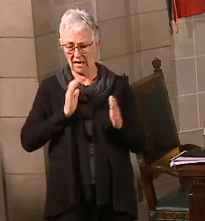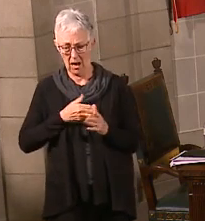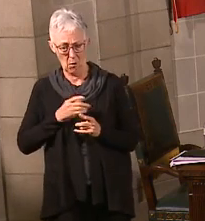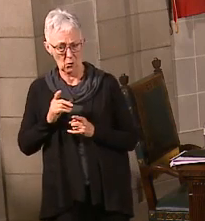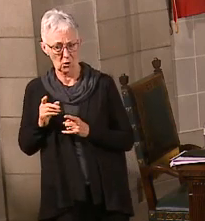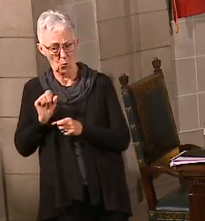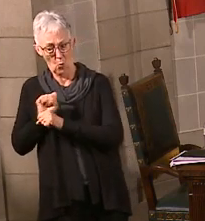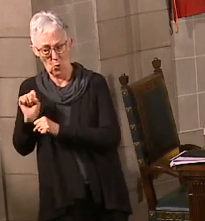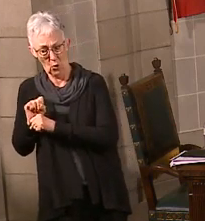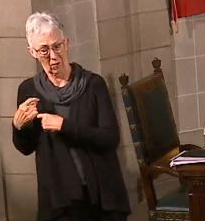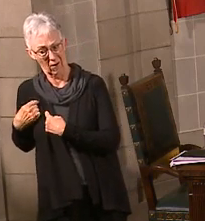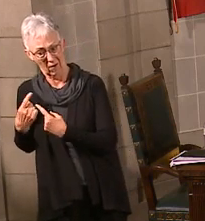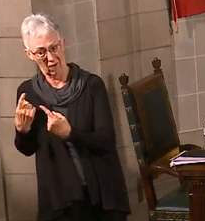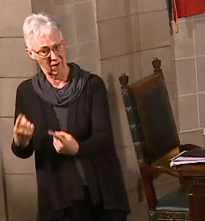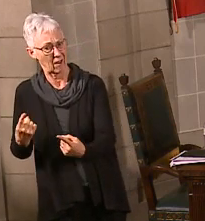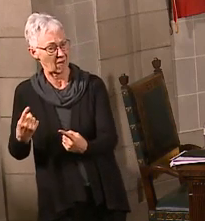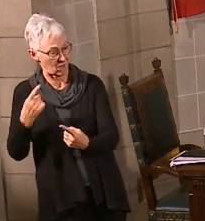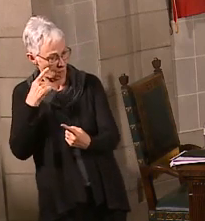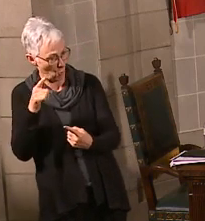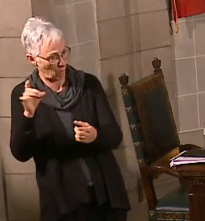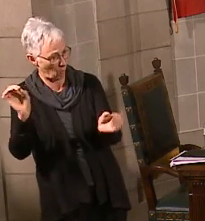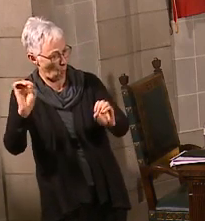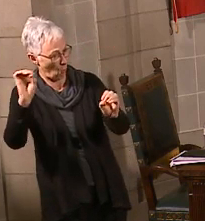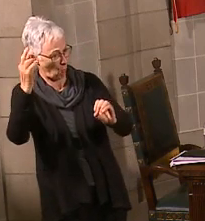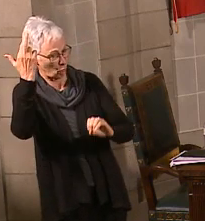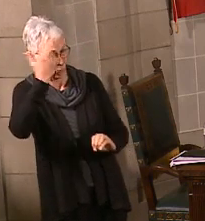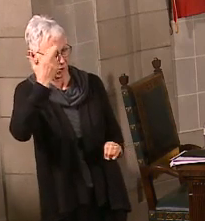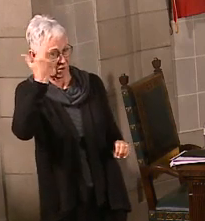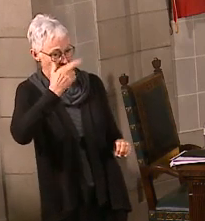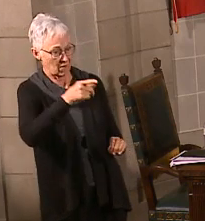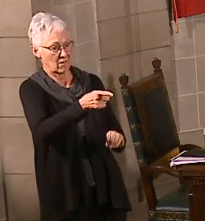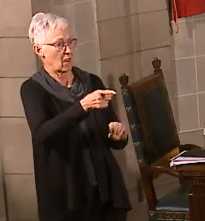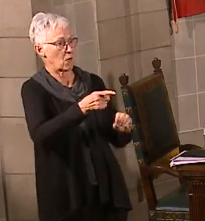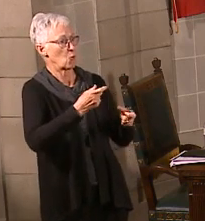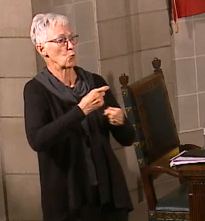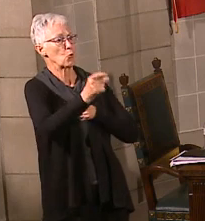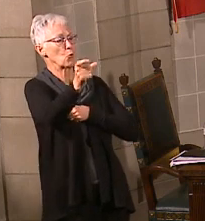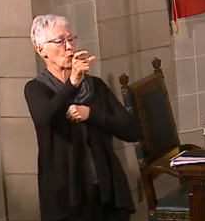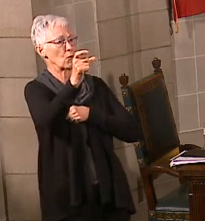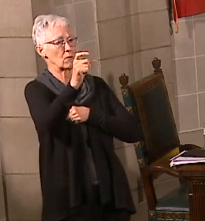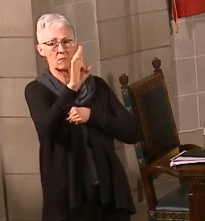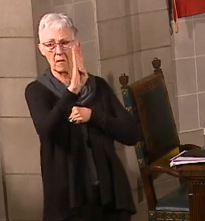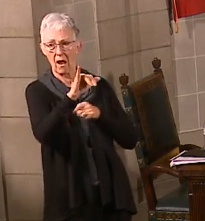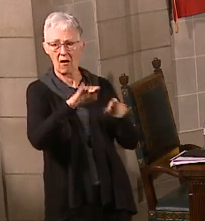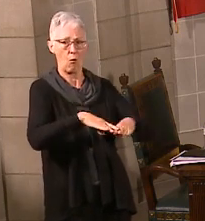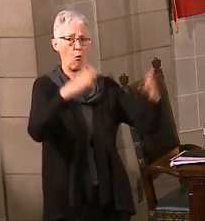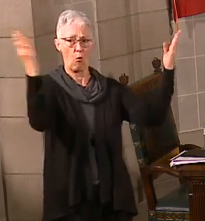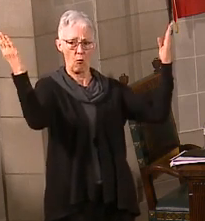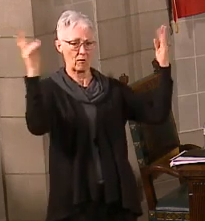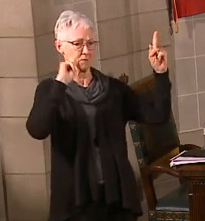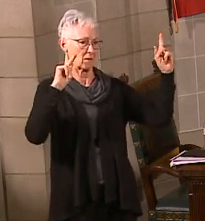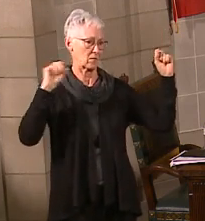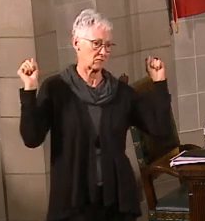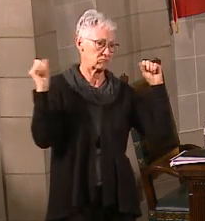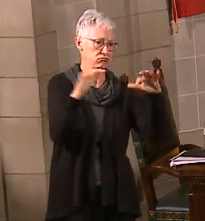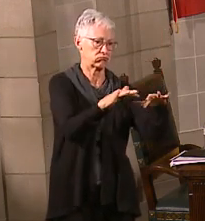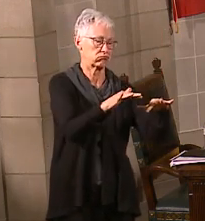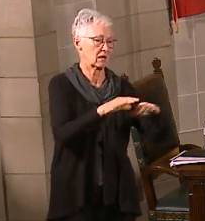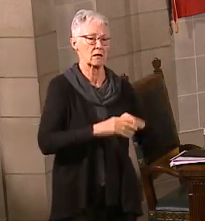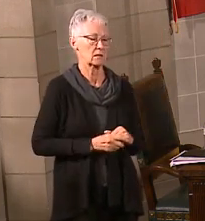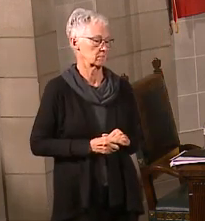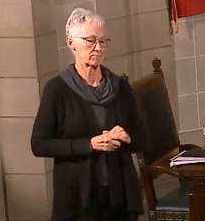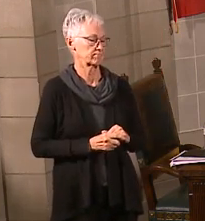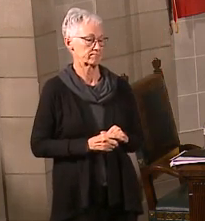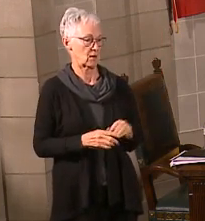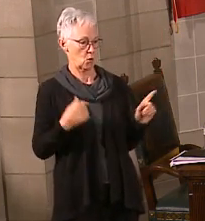not spoken with the Nebraska Crossing, but we haven't asked anybody to close. And I think, again, this is the point, is